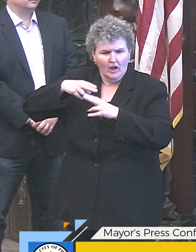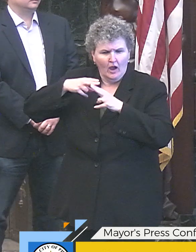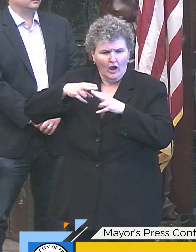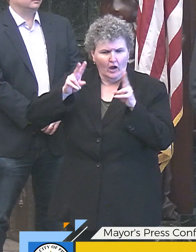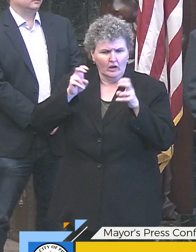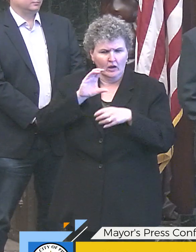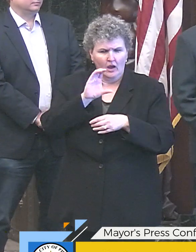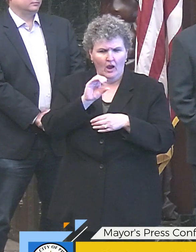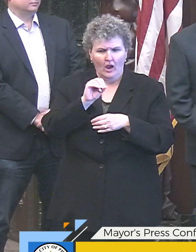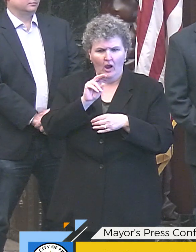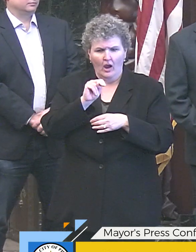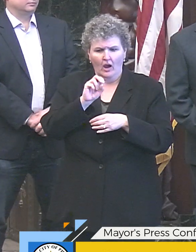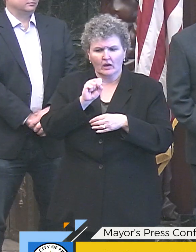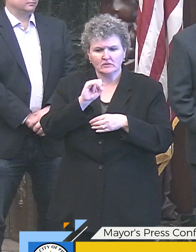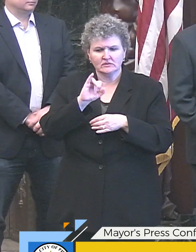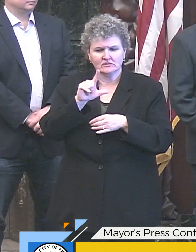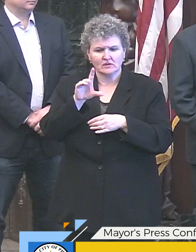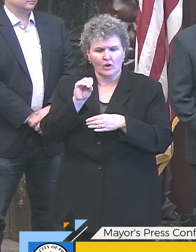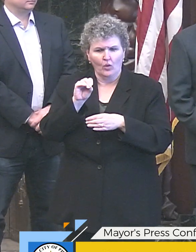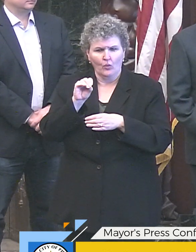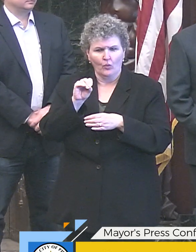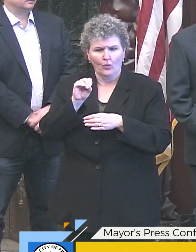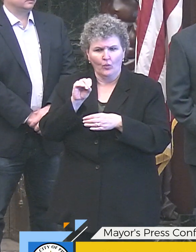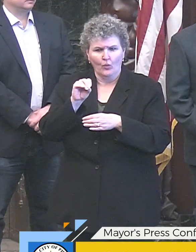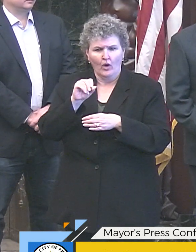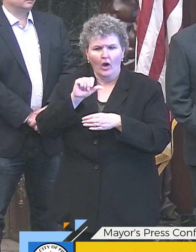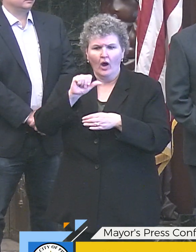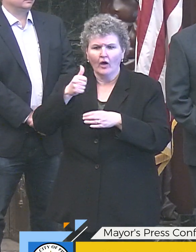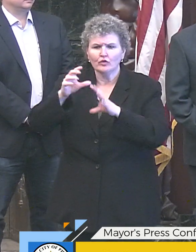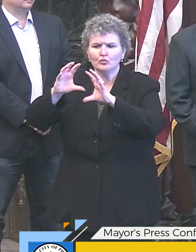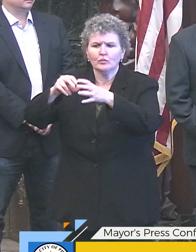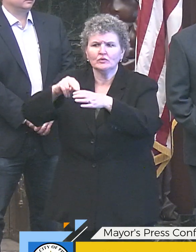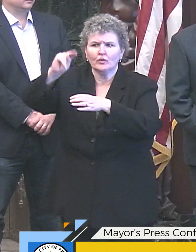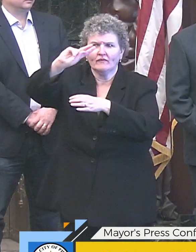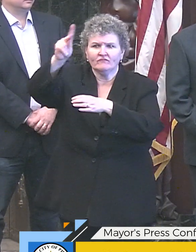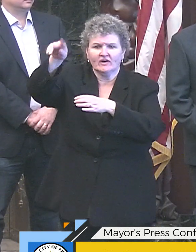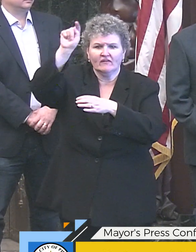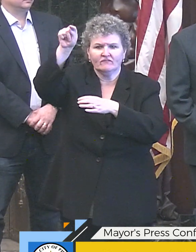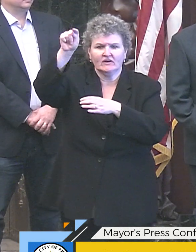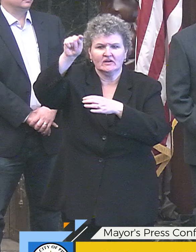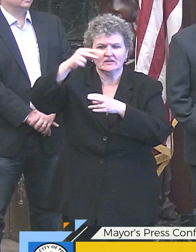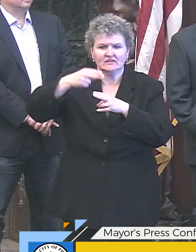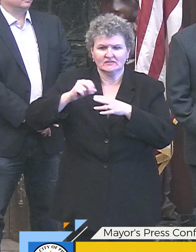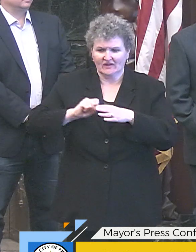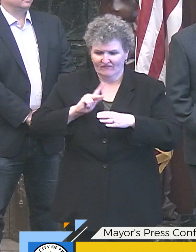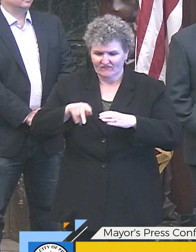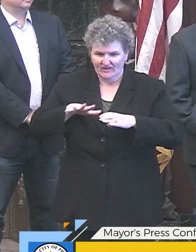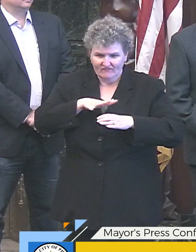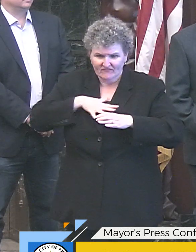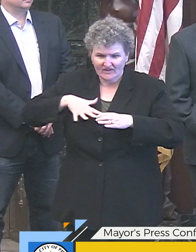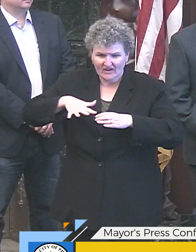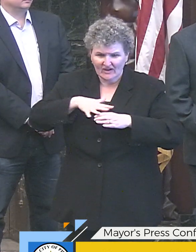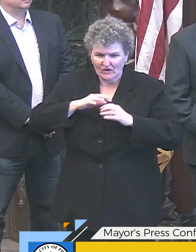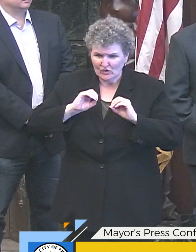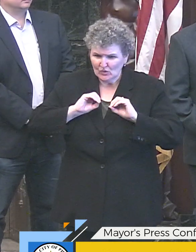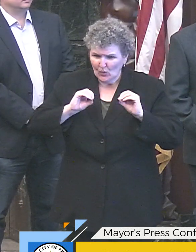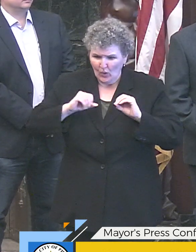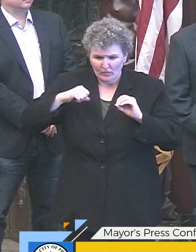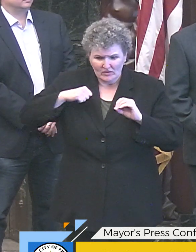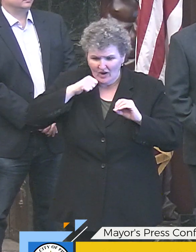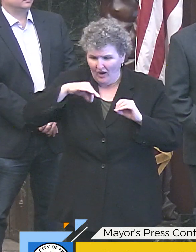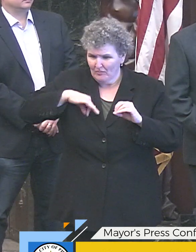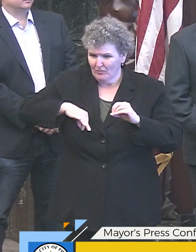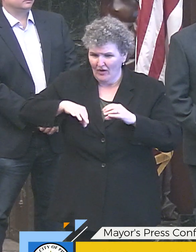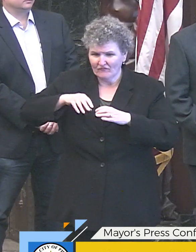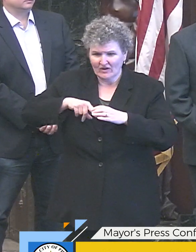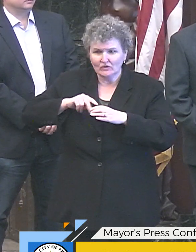the needs of citizens in North Philadelphia. But the citizens in South Philadelphia don't have such non-for-profits to help them, and there's problems with food